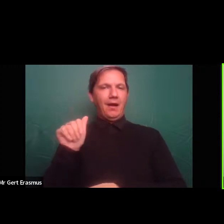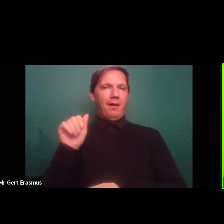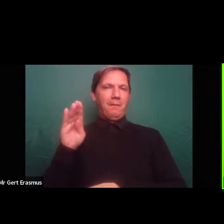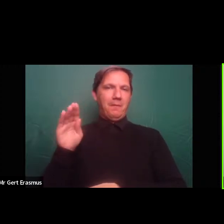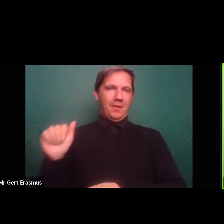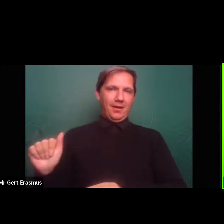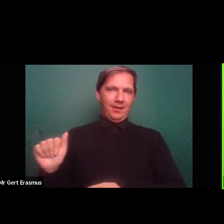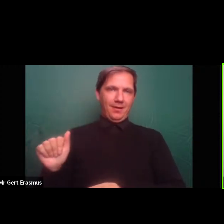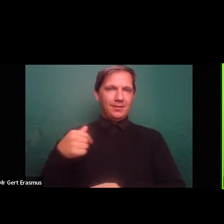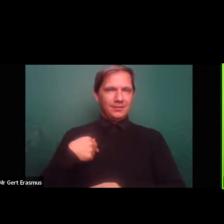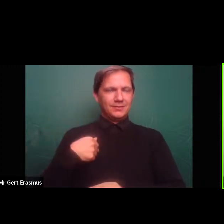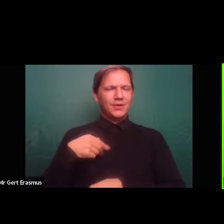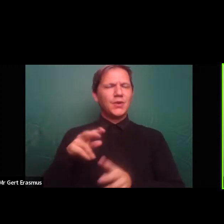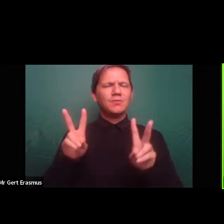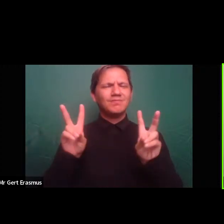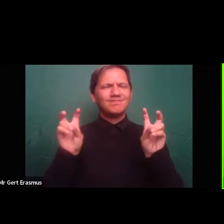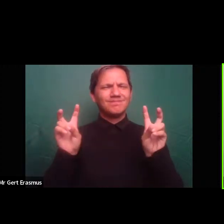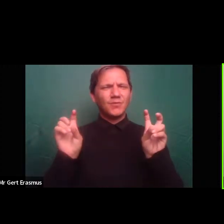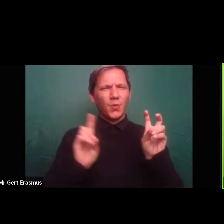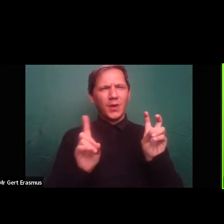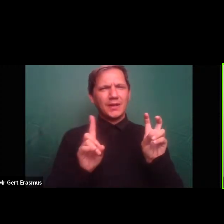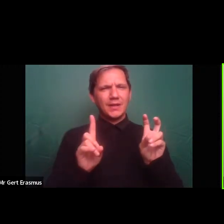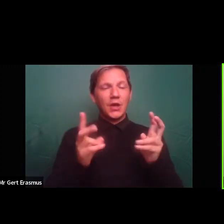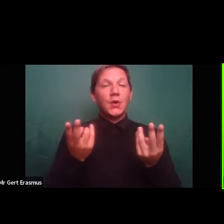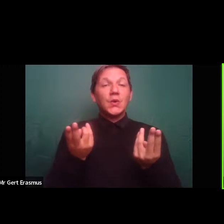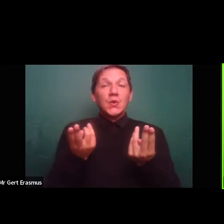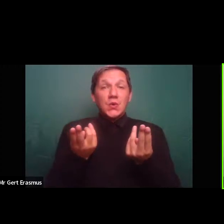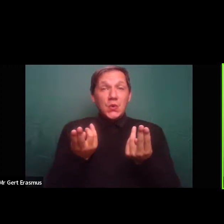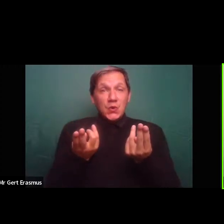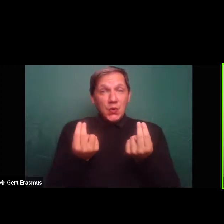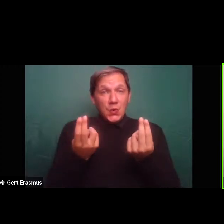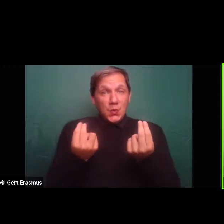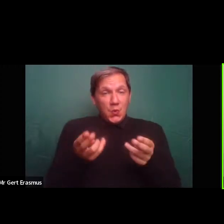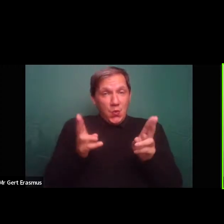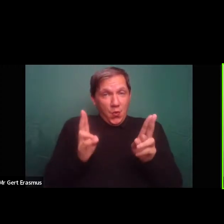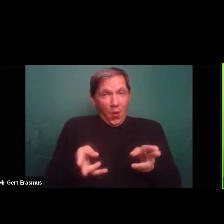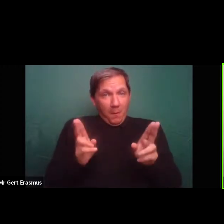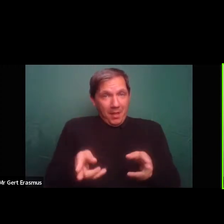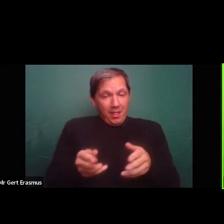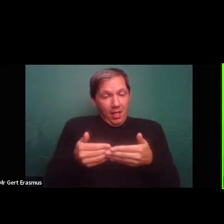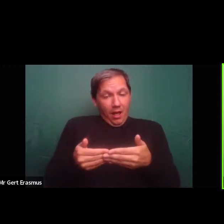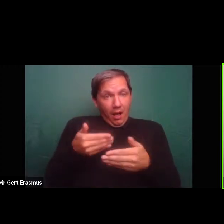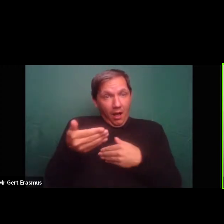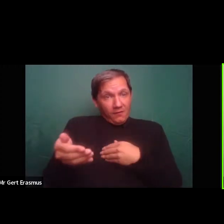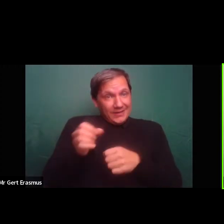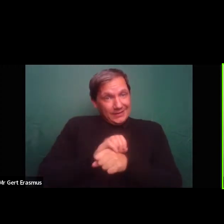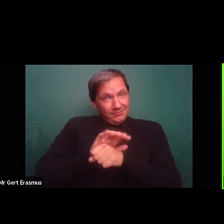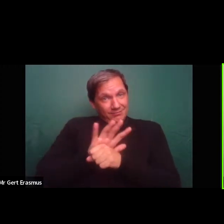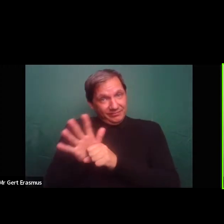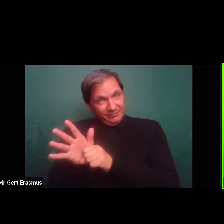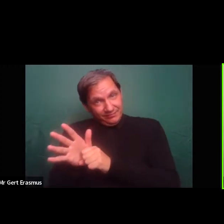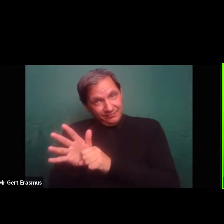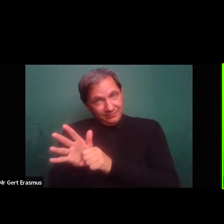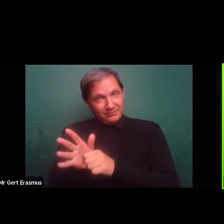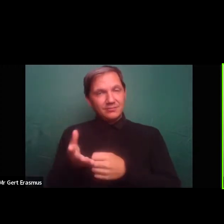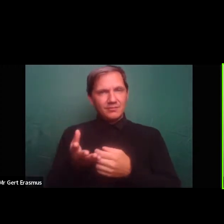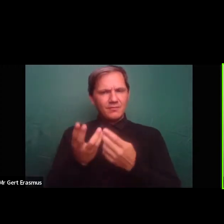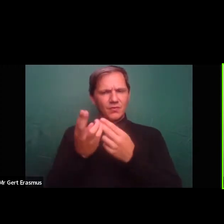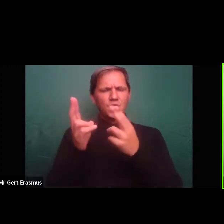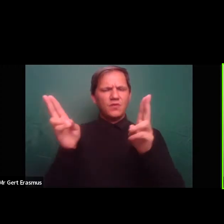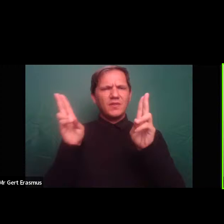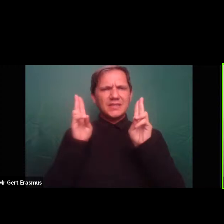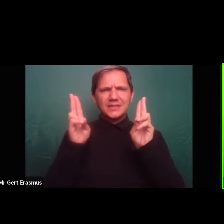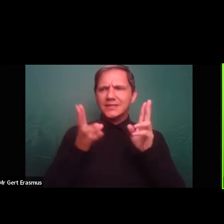normal, embracing a post-pandemic inclusive higher education landscape.